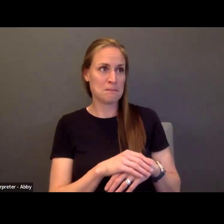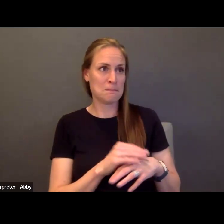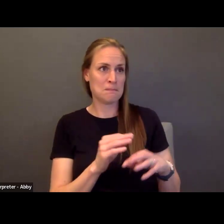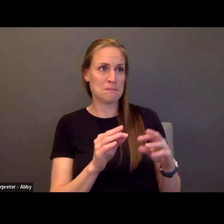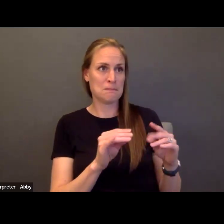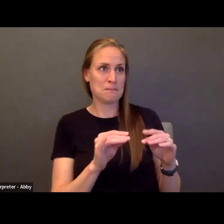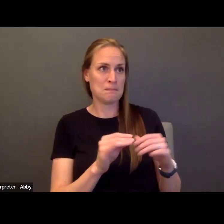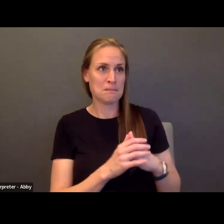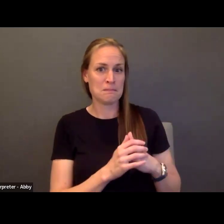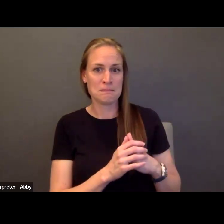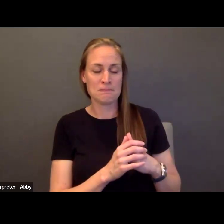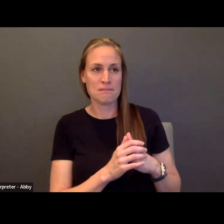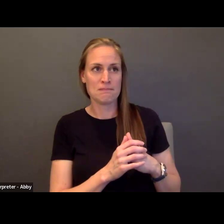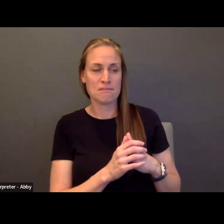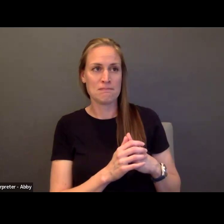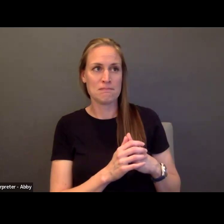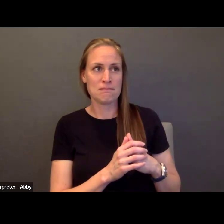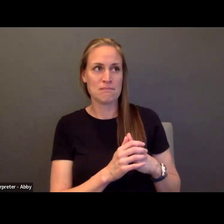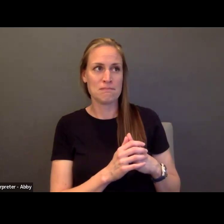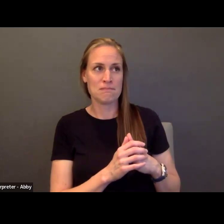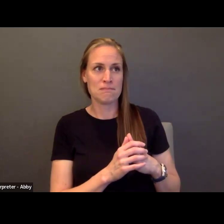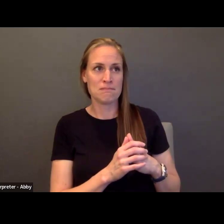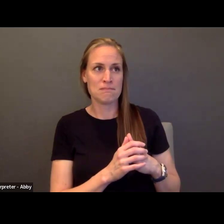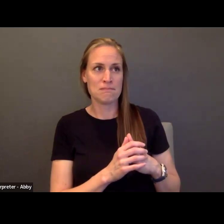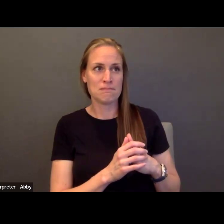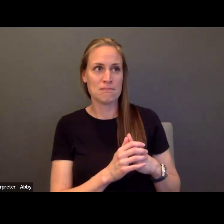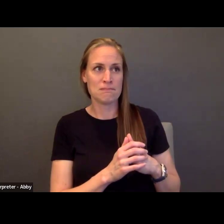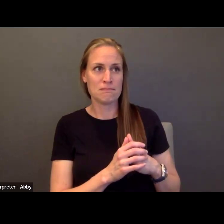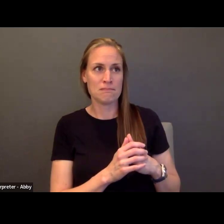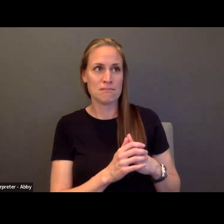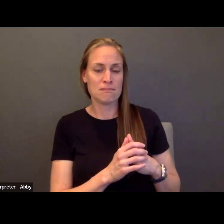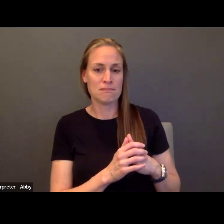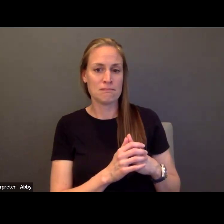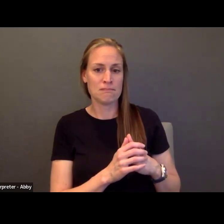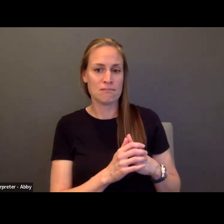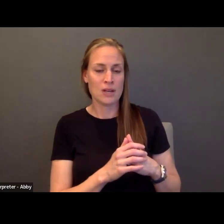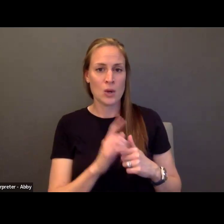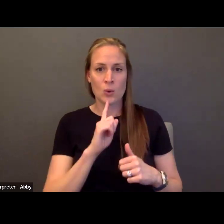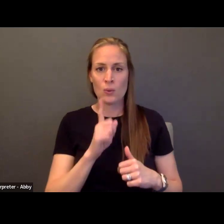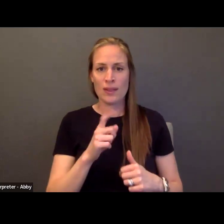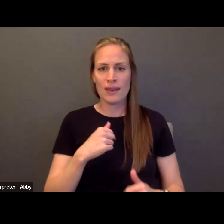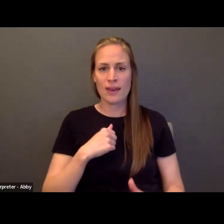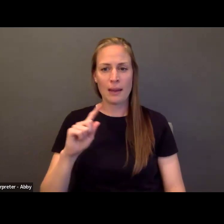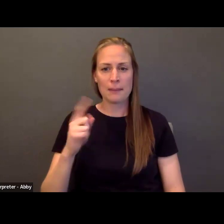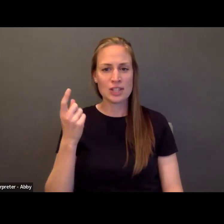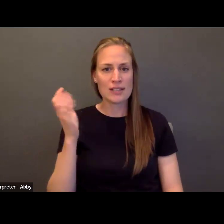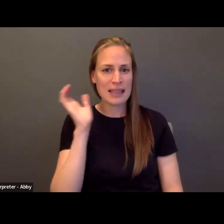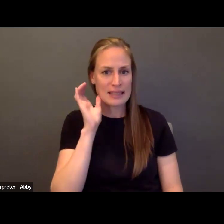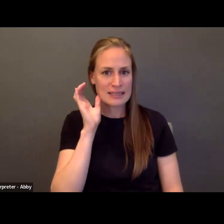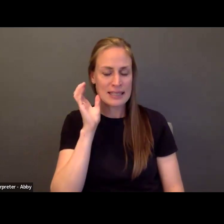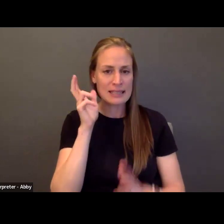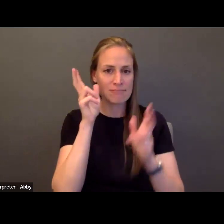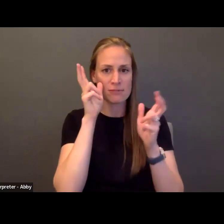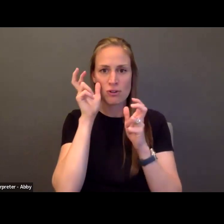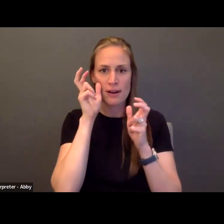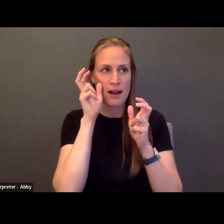don't want to. So I'm just listening, like, I'm just soaking it up. There's just a tremendous amount